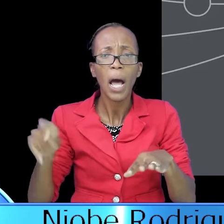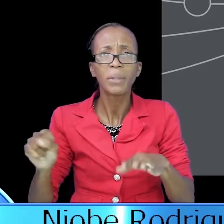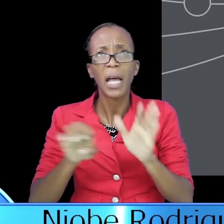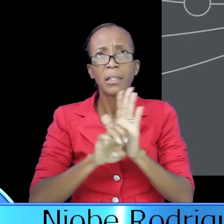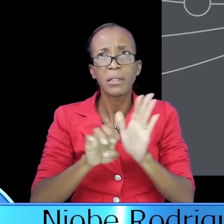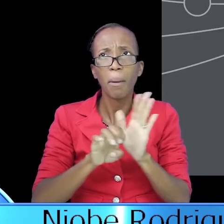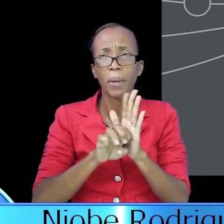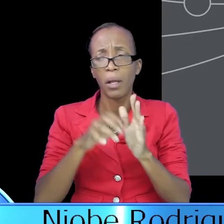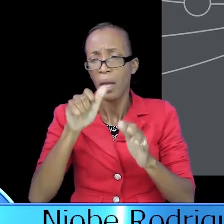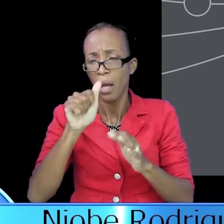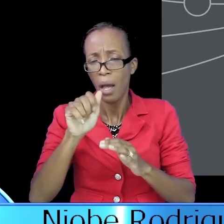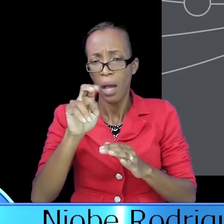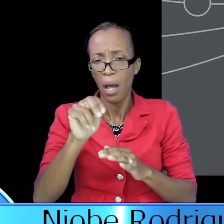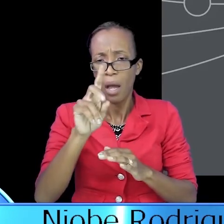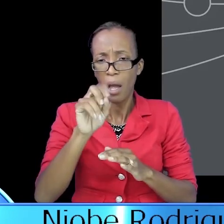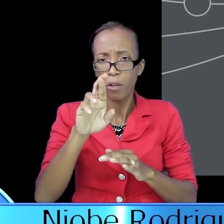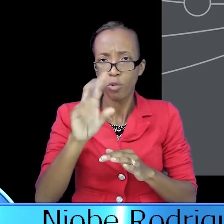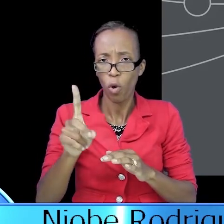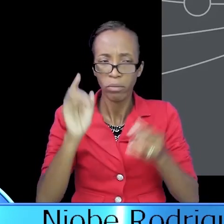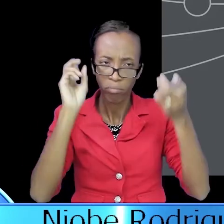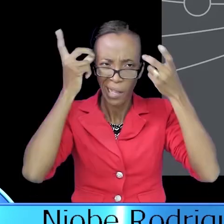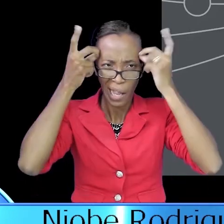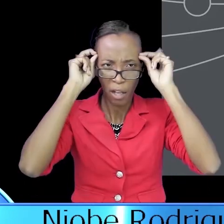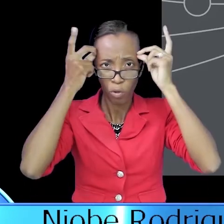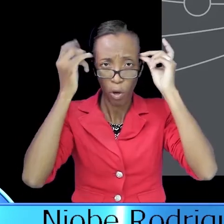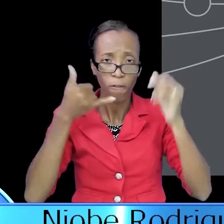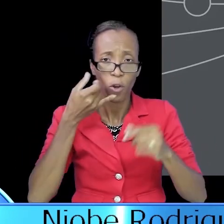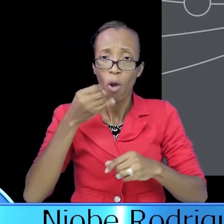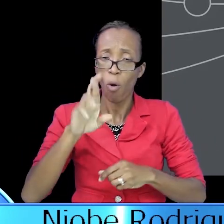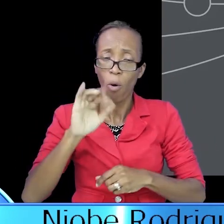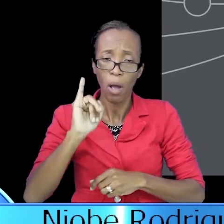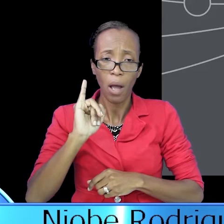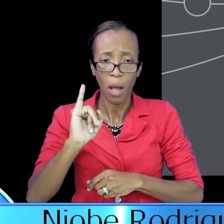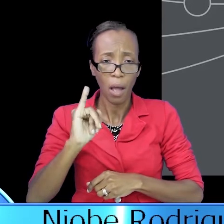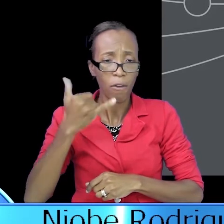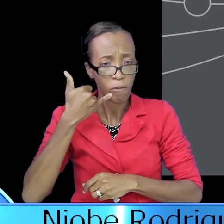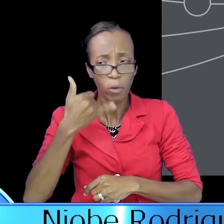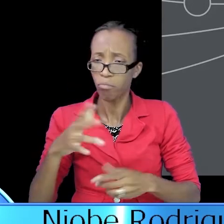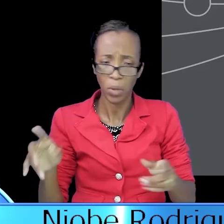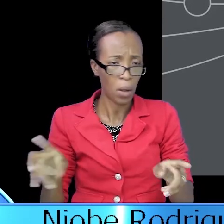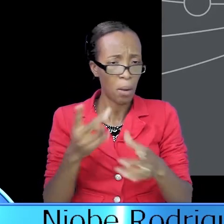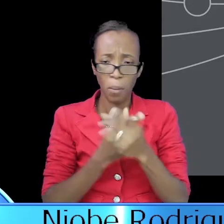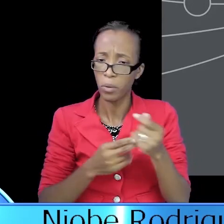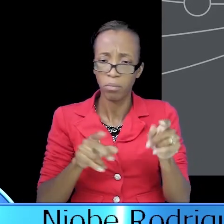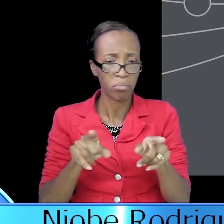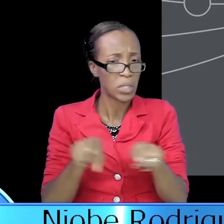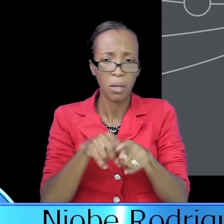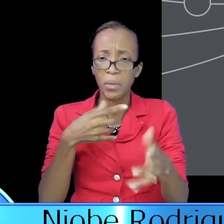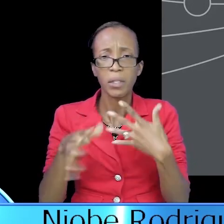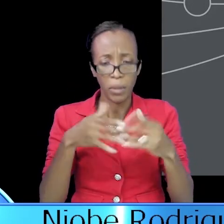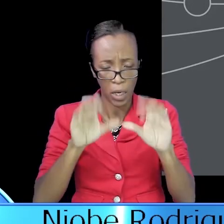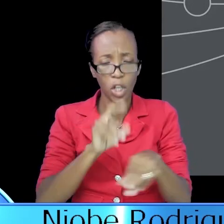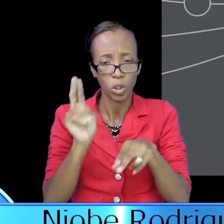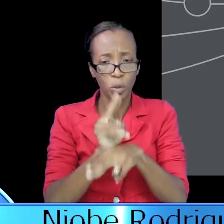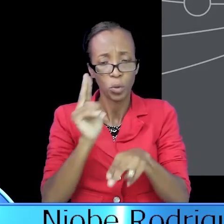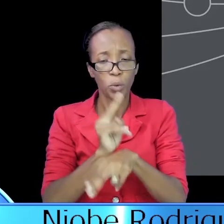manual process, so you can test it on websites, you can test it on web apps. And even general apps, right? General apps on,